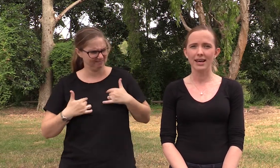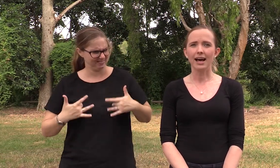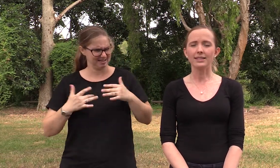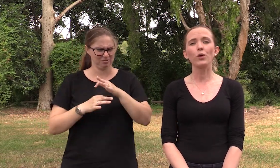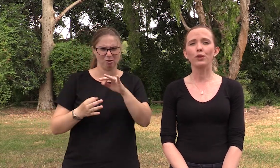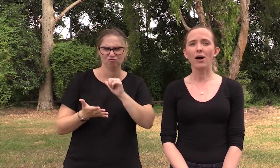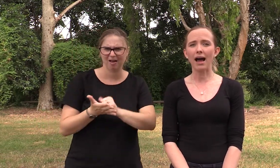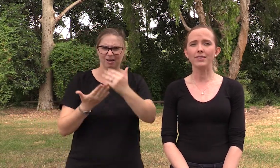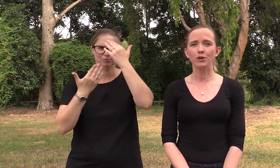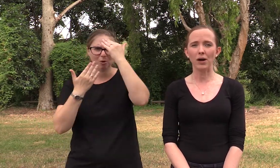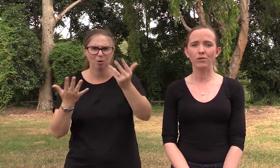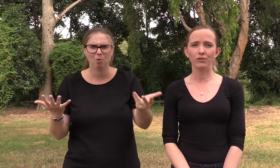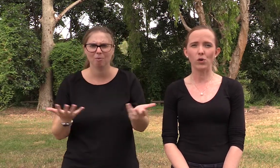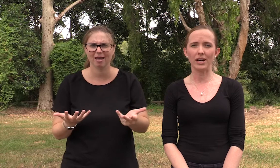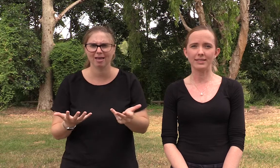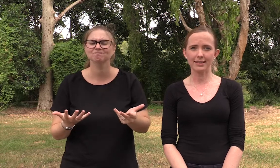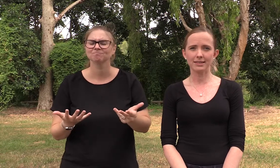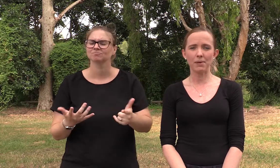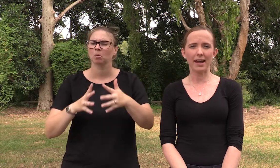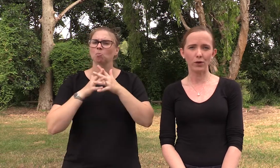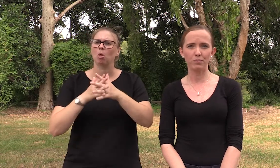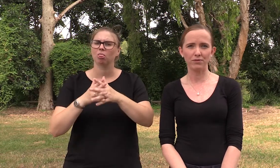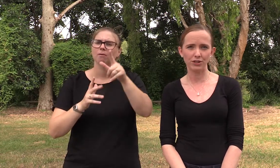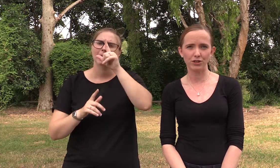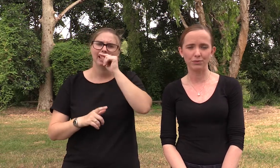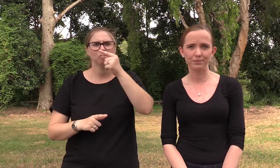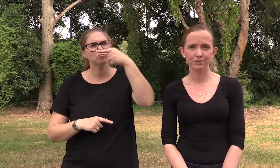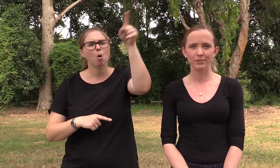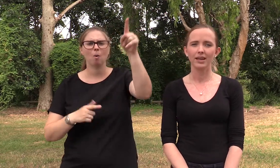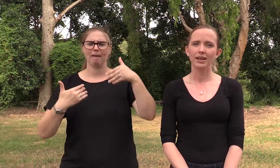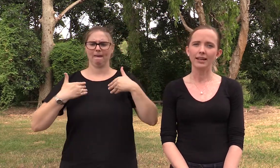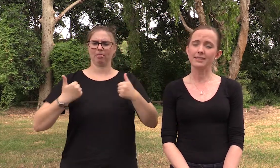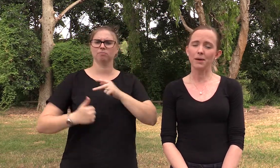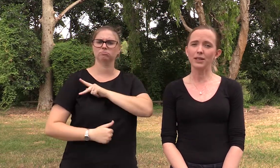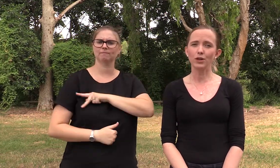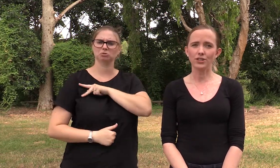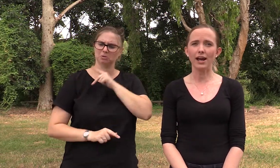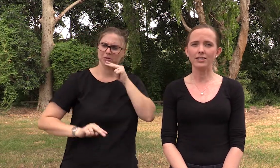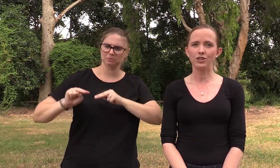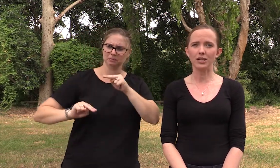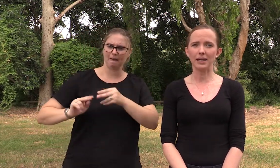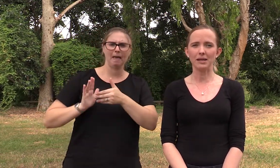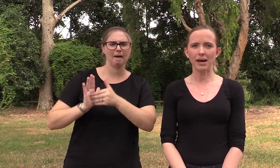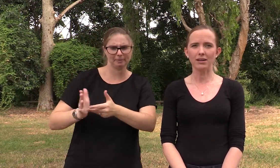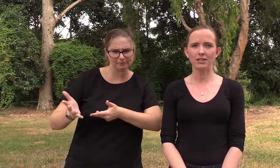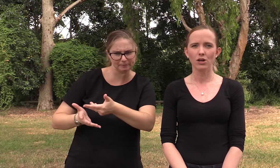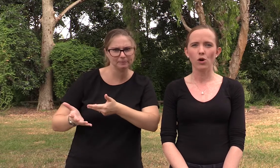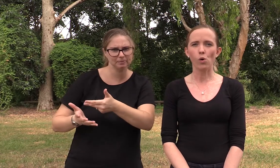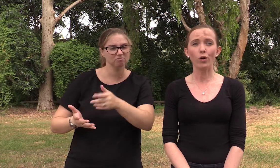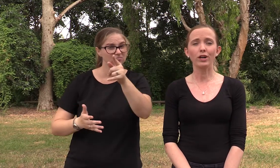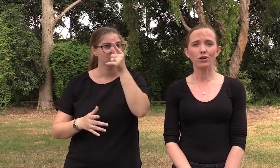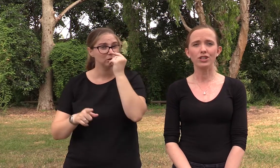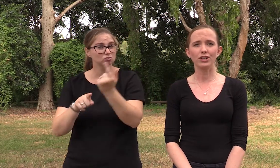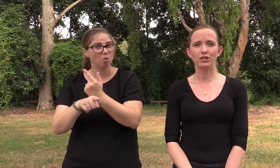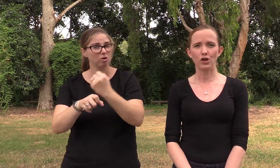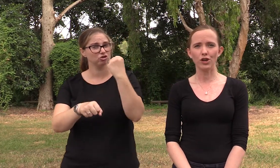right, it's worthwhile having your pelvic floor assessed by a health professional. It's something you can chat to your GP about,